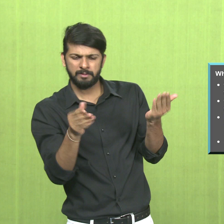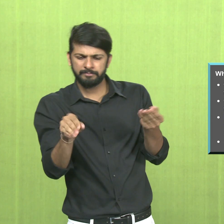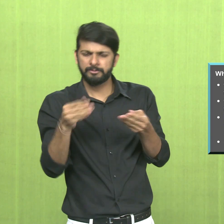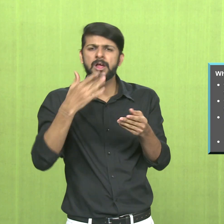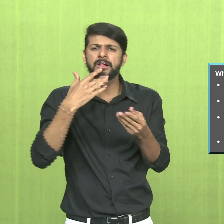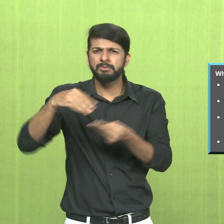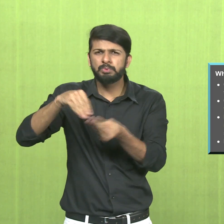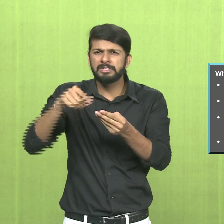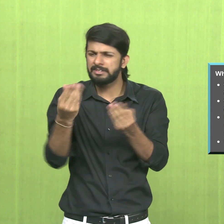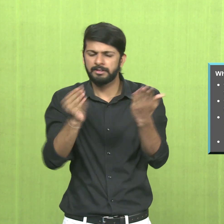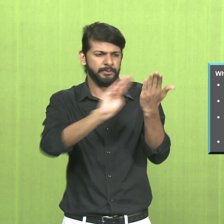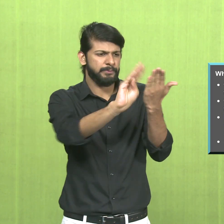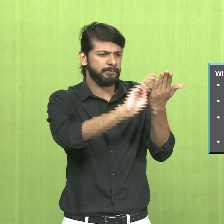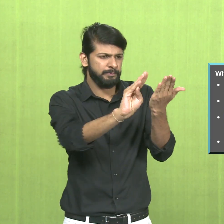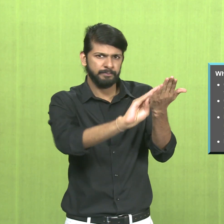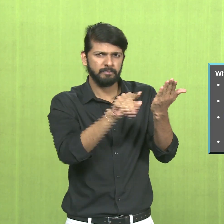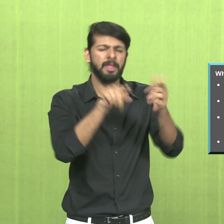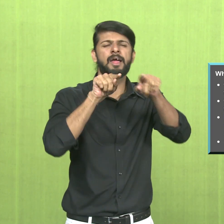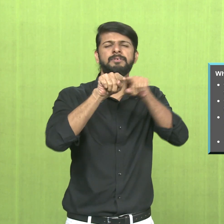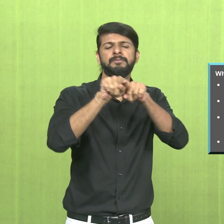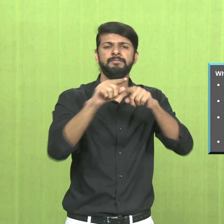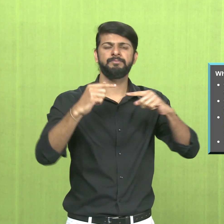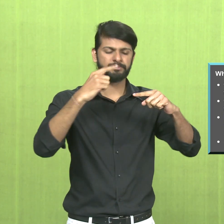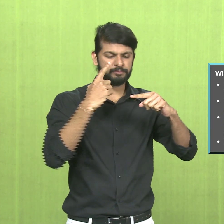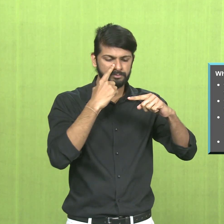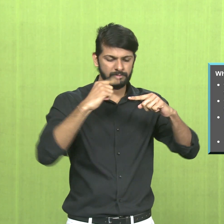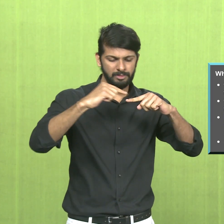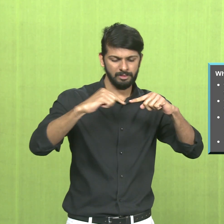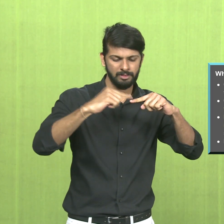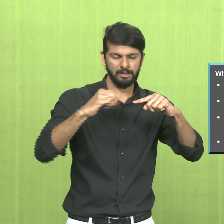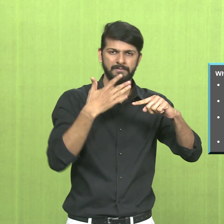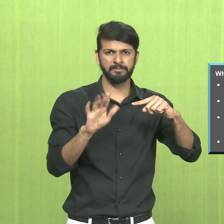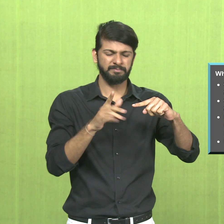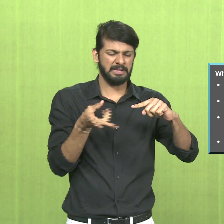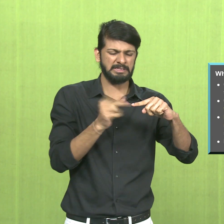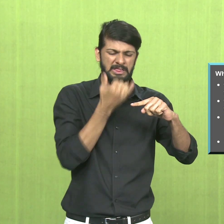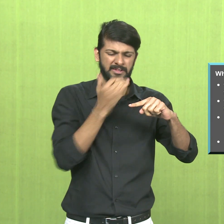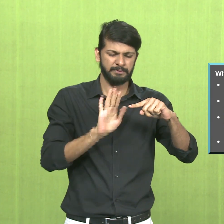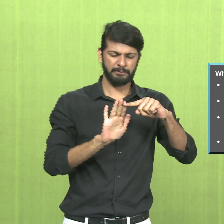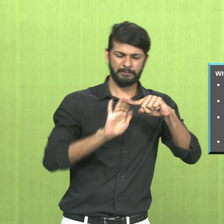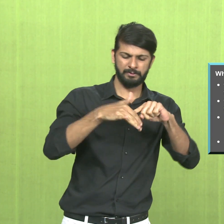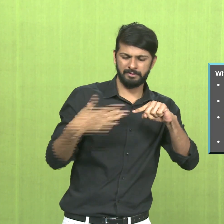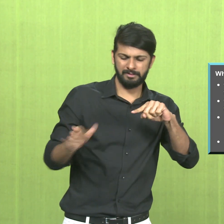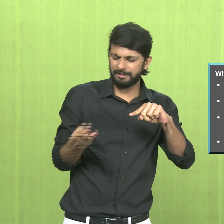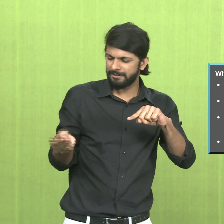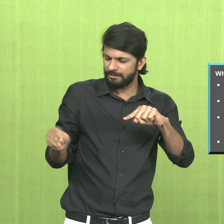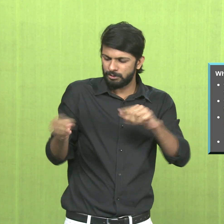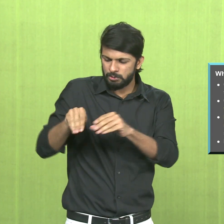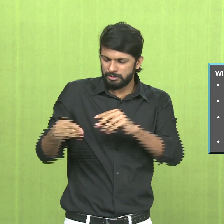residue, the dusty residues, or sometimes the smudging which happens on the artwork. A color fixer is similar to